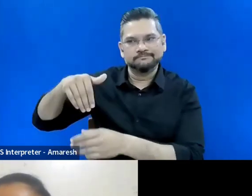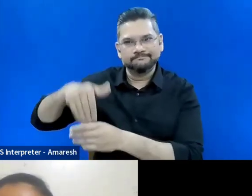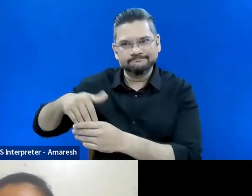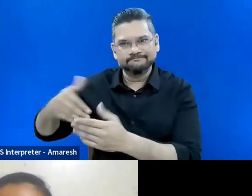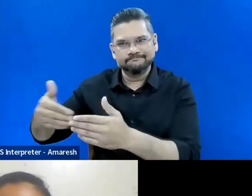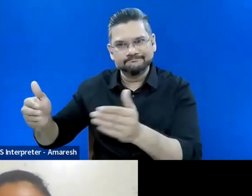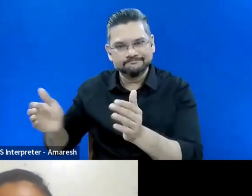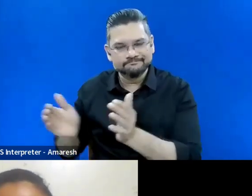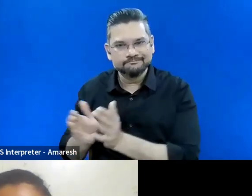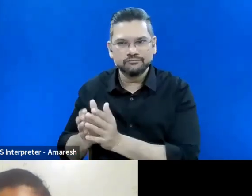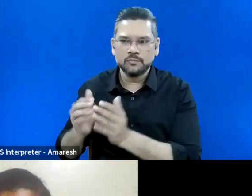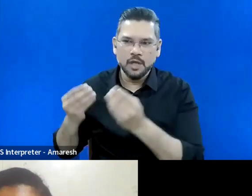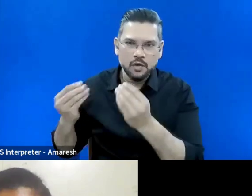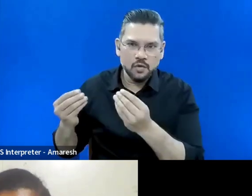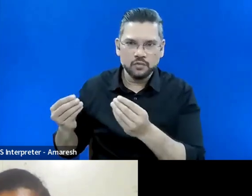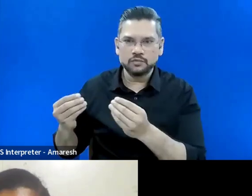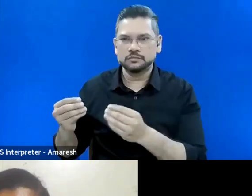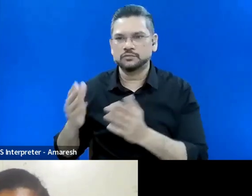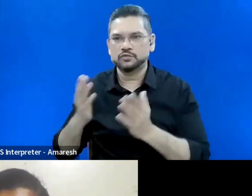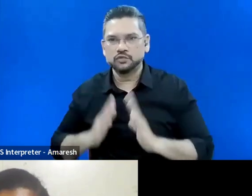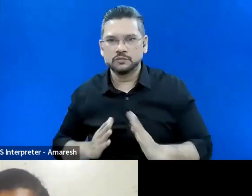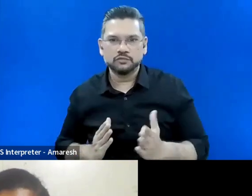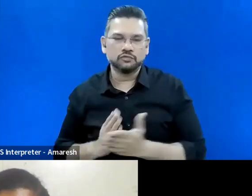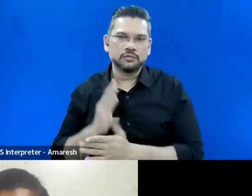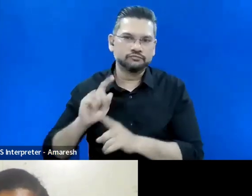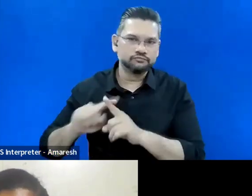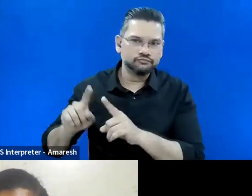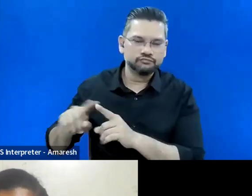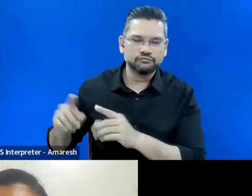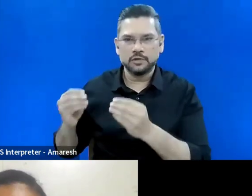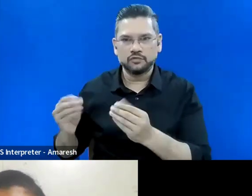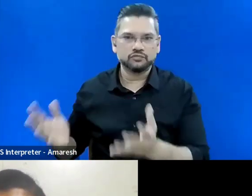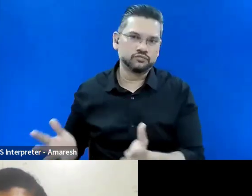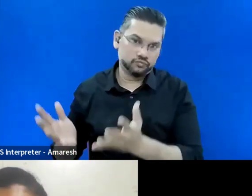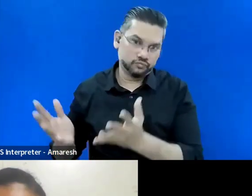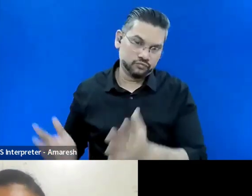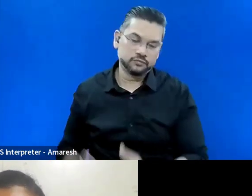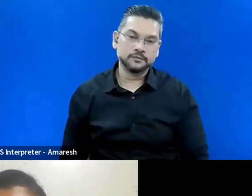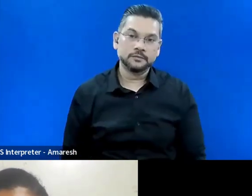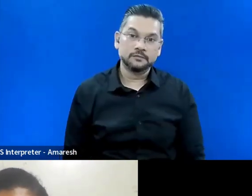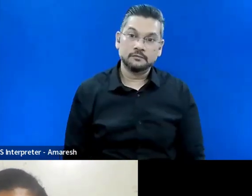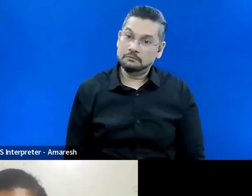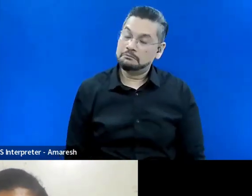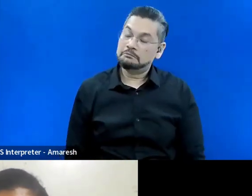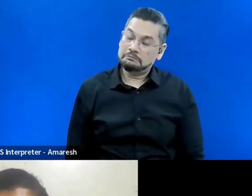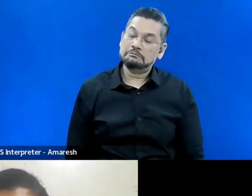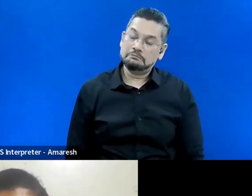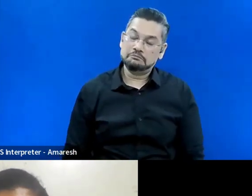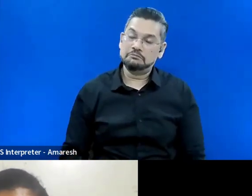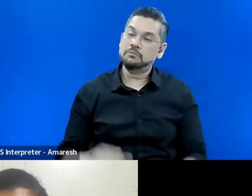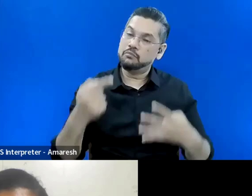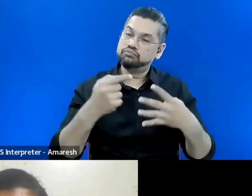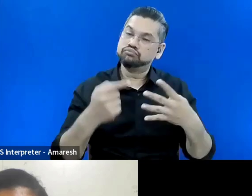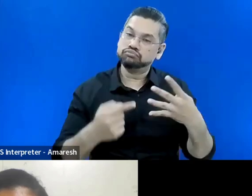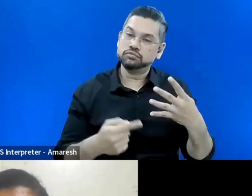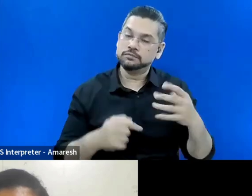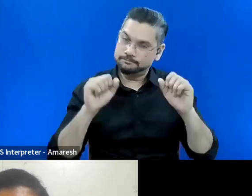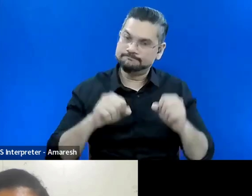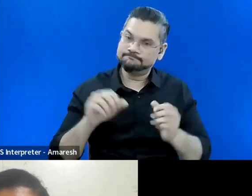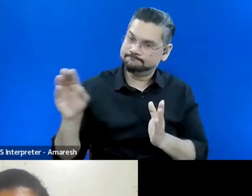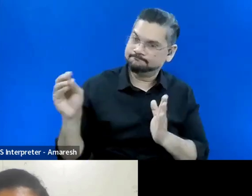on the human rights based perspective and psychosocial disability. So these points are very well noted at our end,